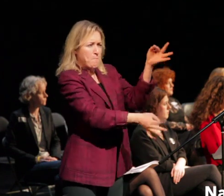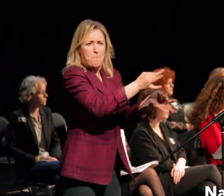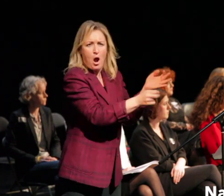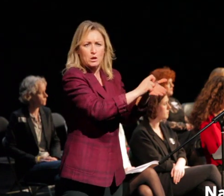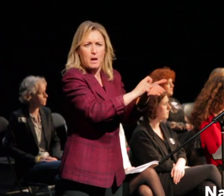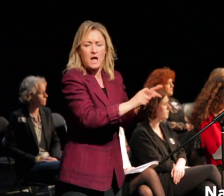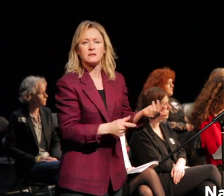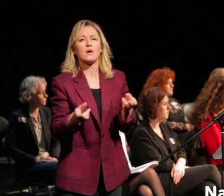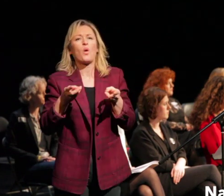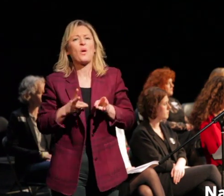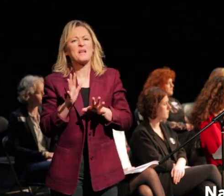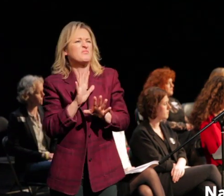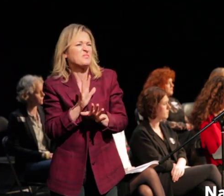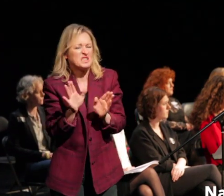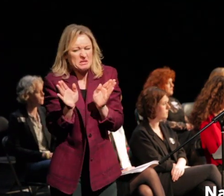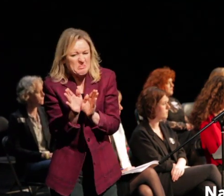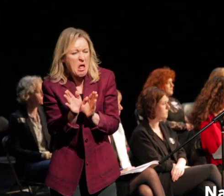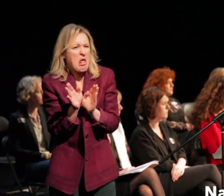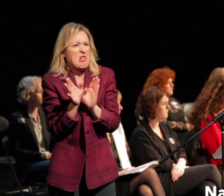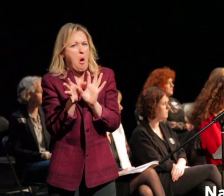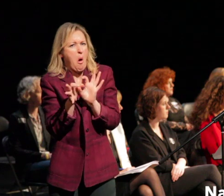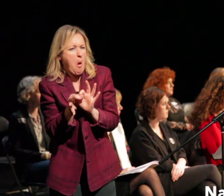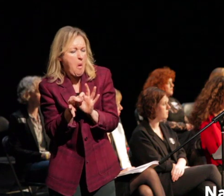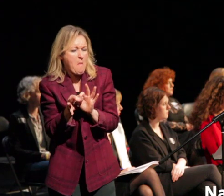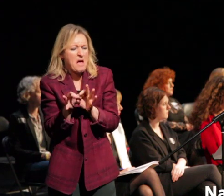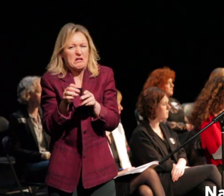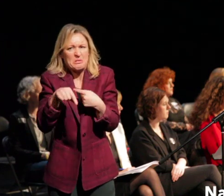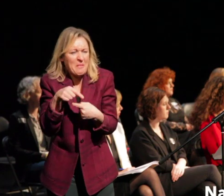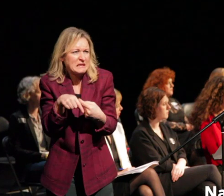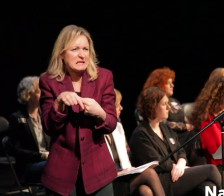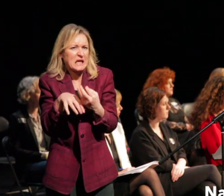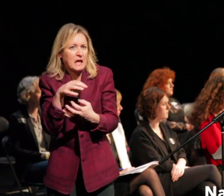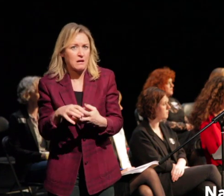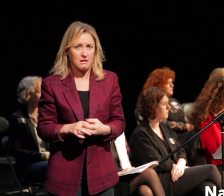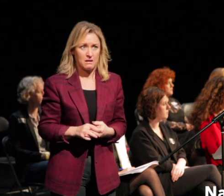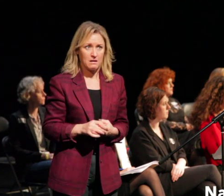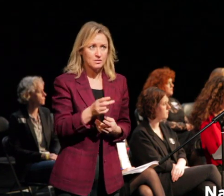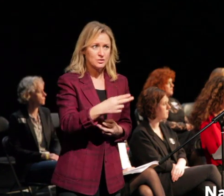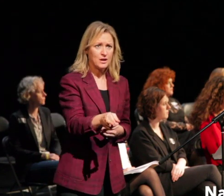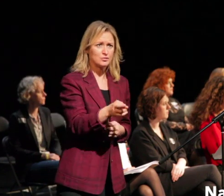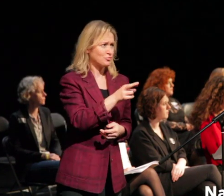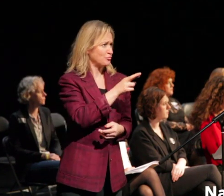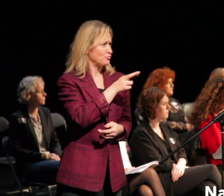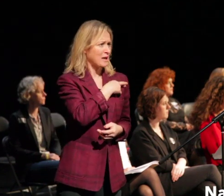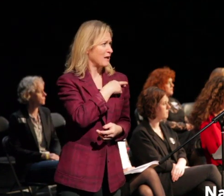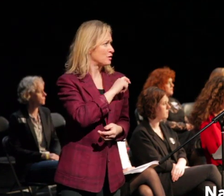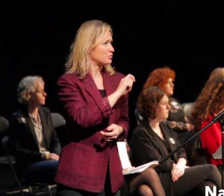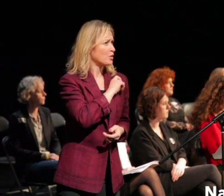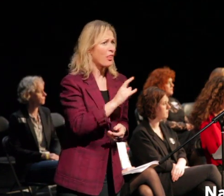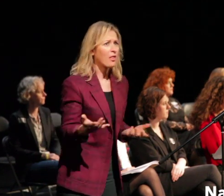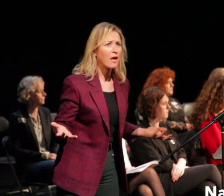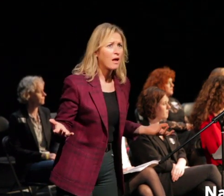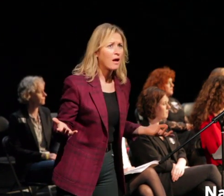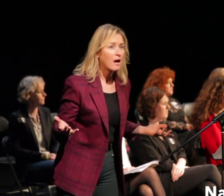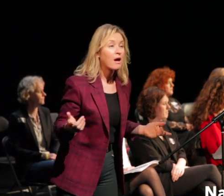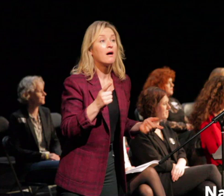personal. Aside from the fact these are gross generalisations in every way, the truth is we don't really know what women are writing about because we're not hearing from